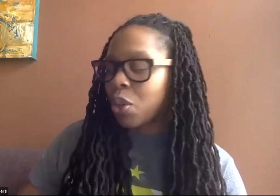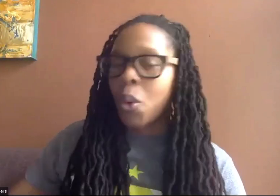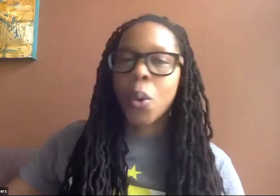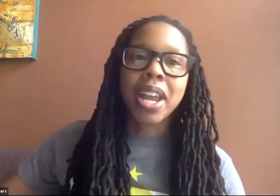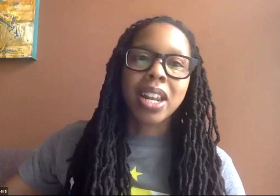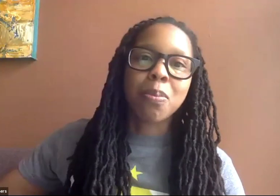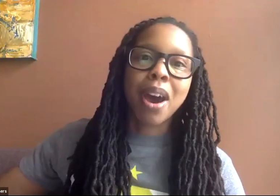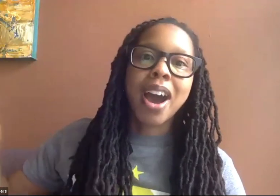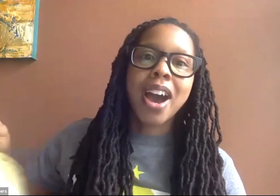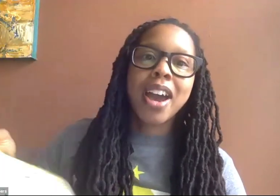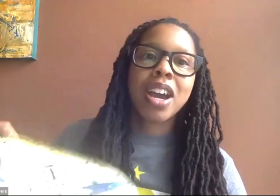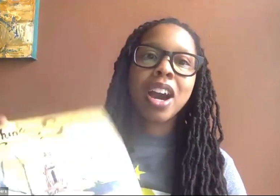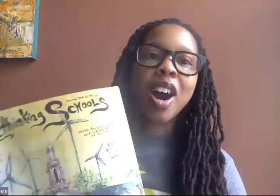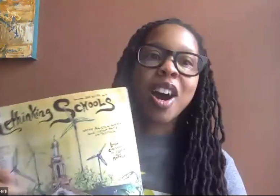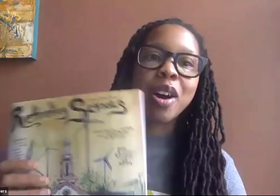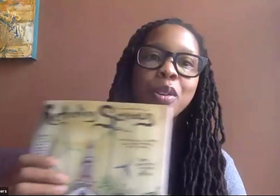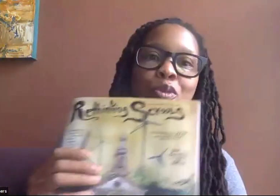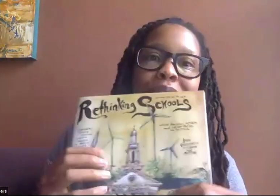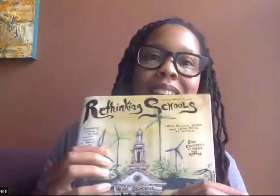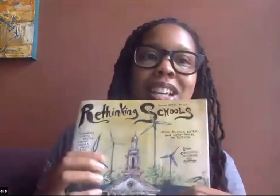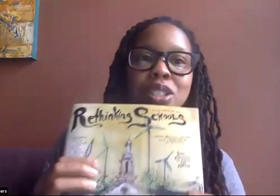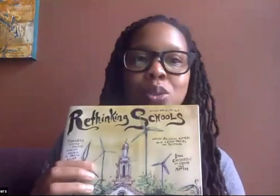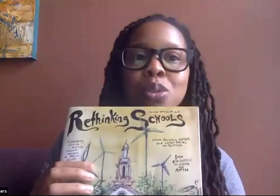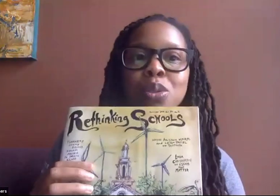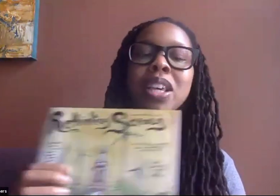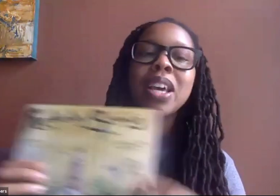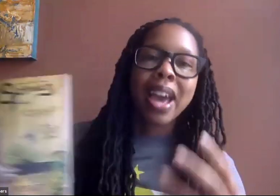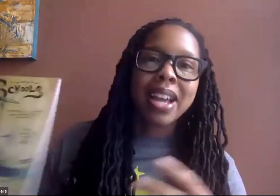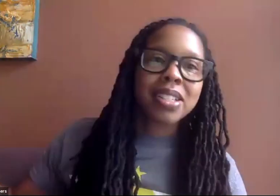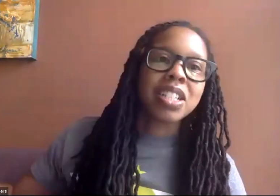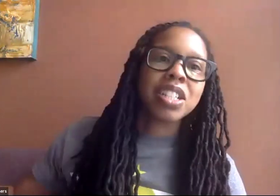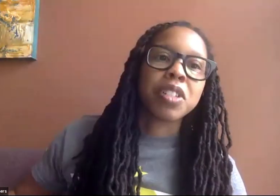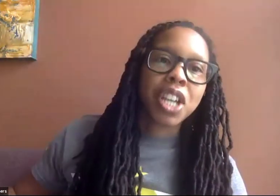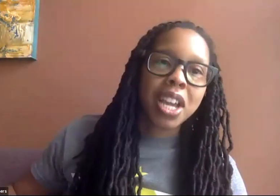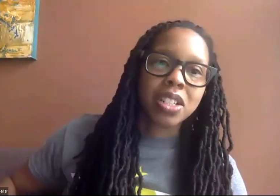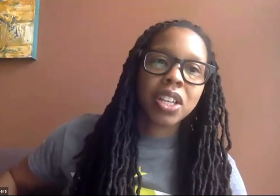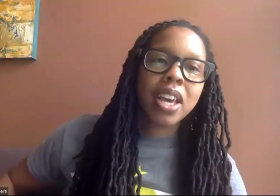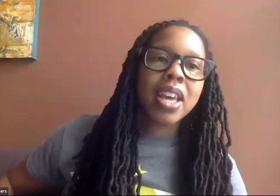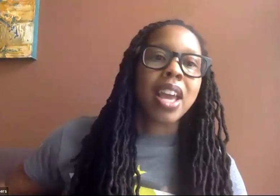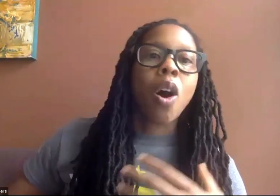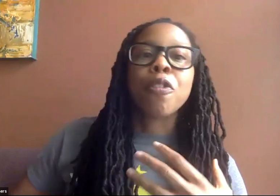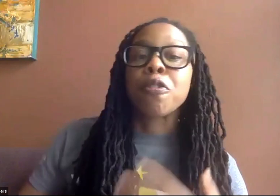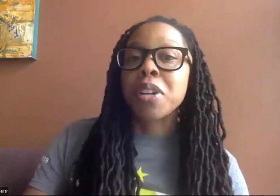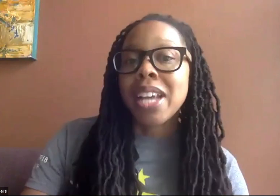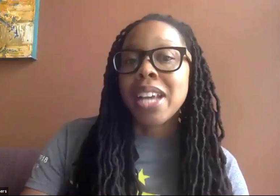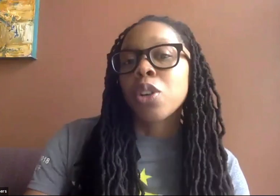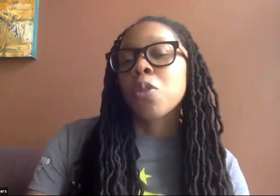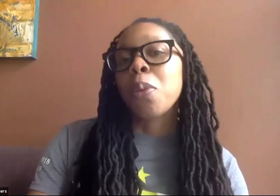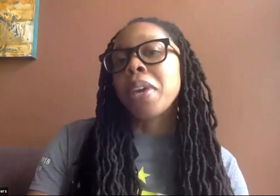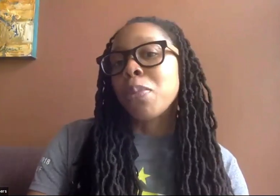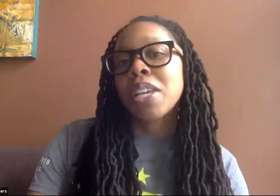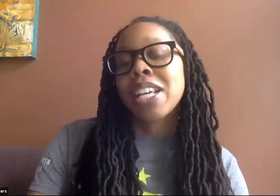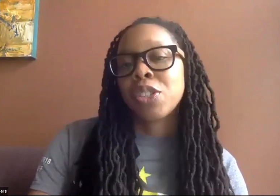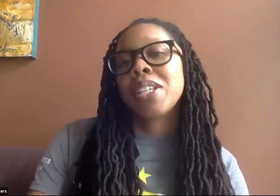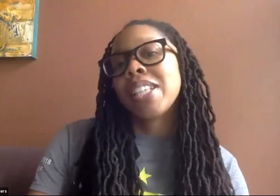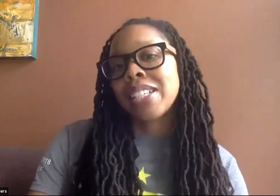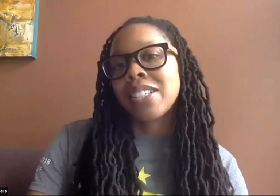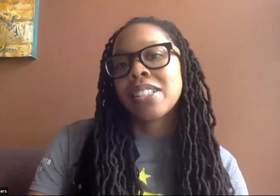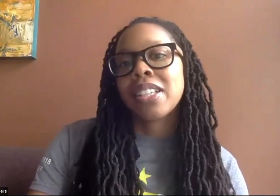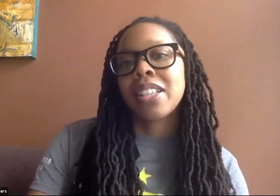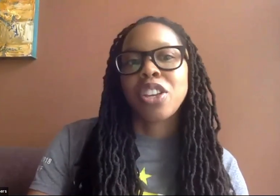which is coordinated by Rethinking Schools and Teaching for Change. They offer free downloadable people